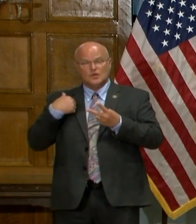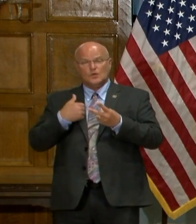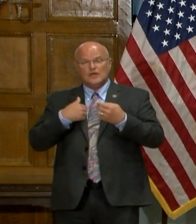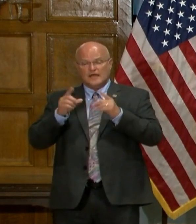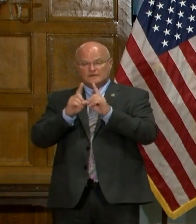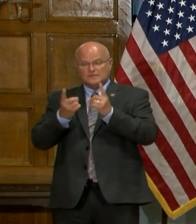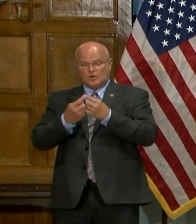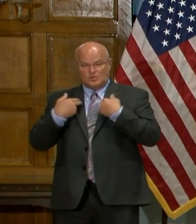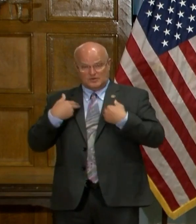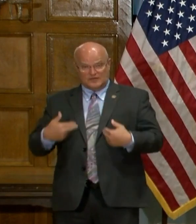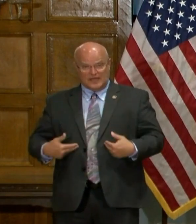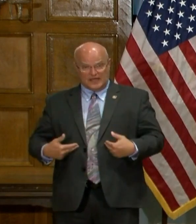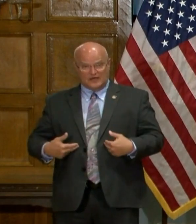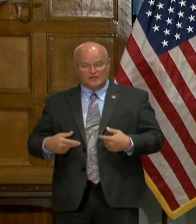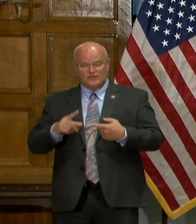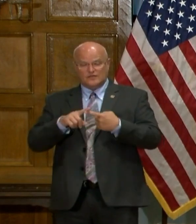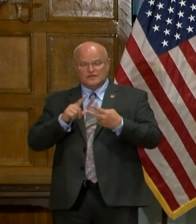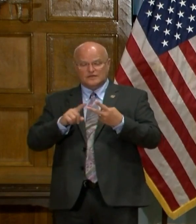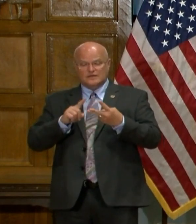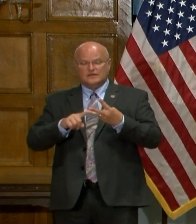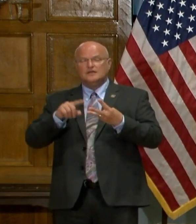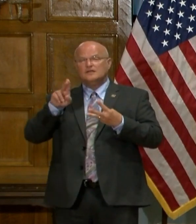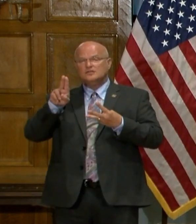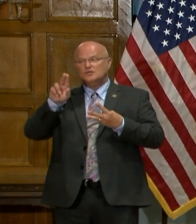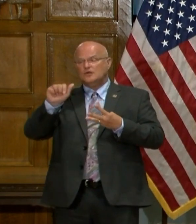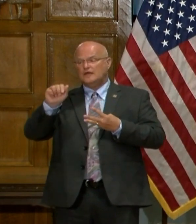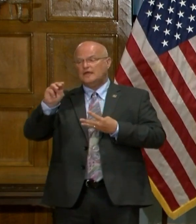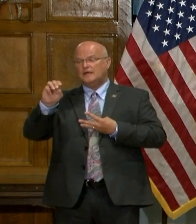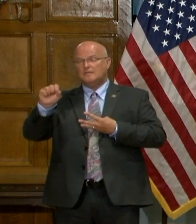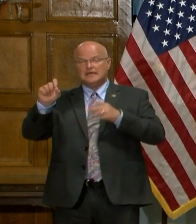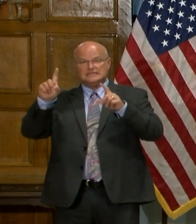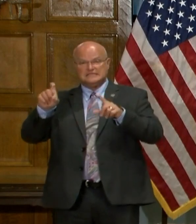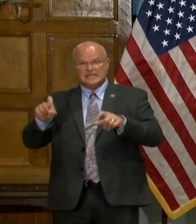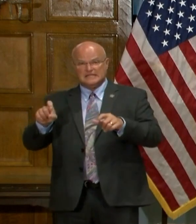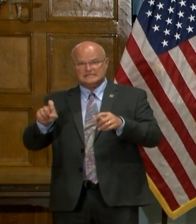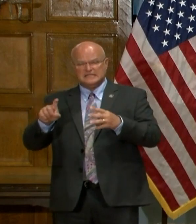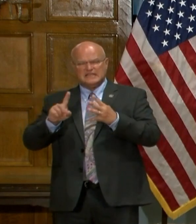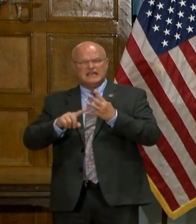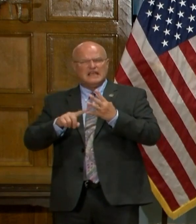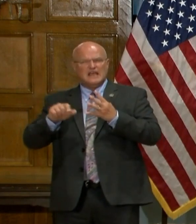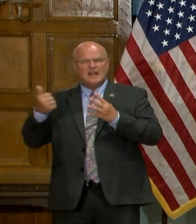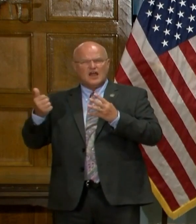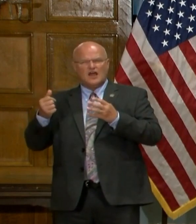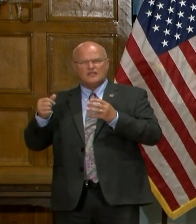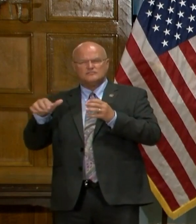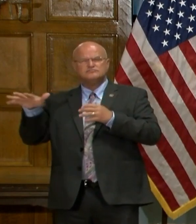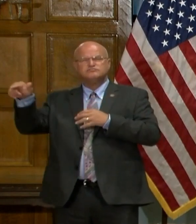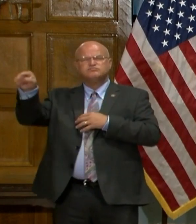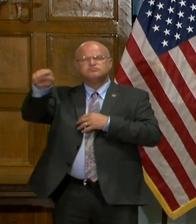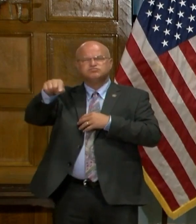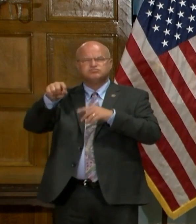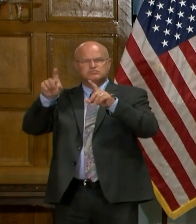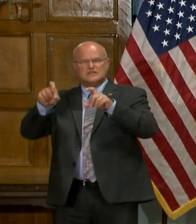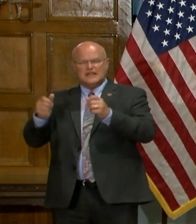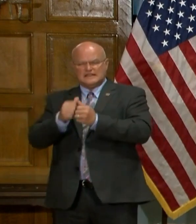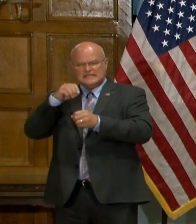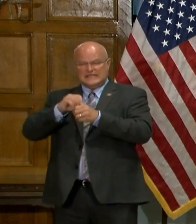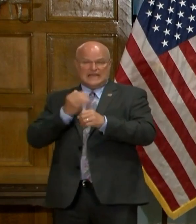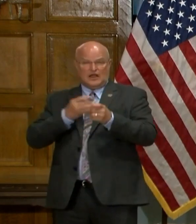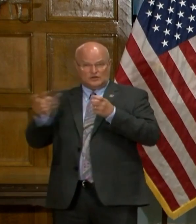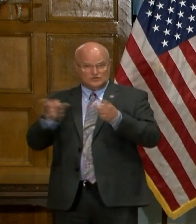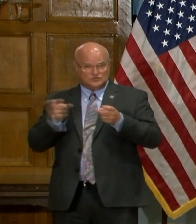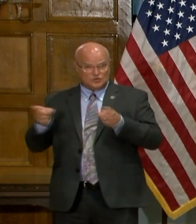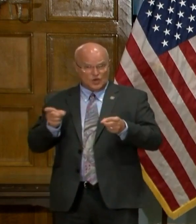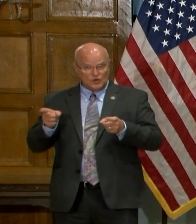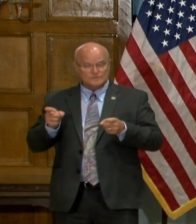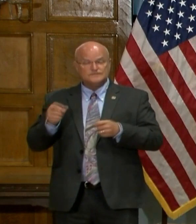have our Department of Health, we have our UAMS testing, we have other efforts that are out there. That's more within our